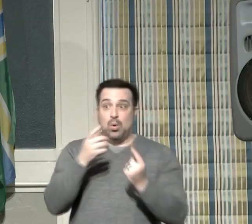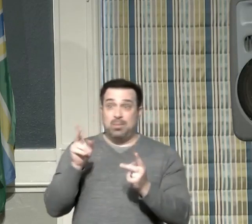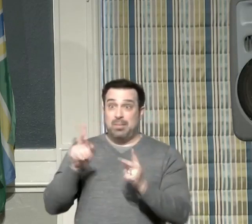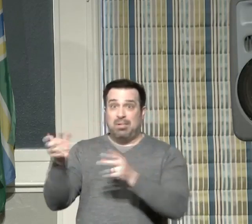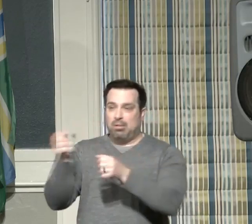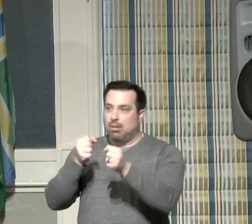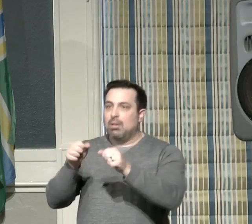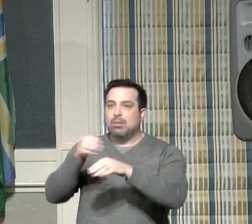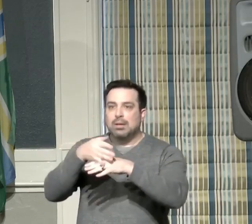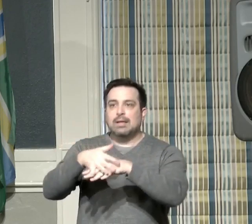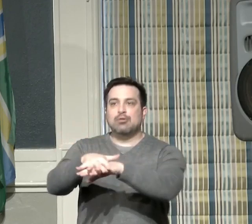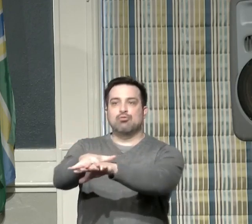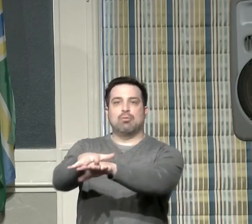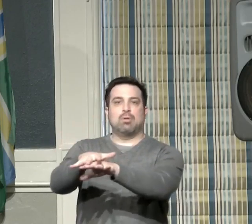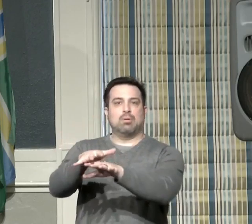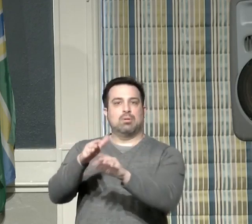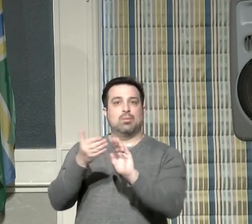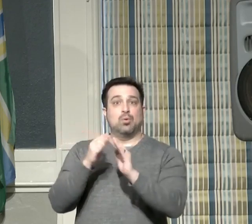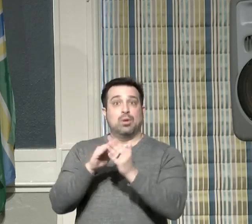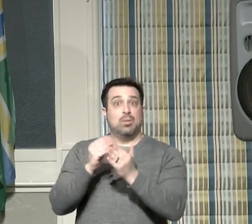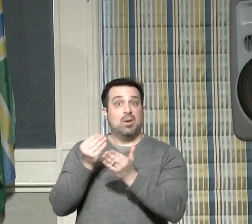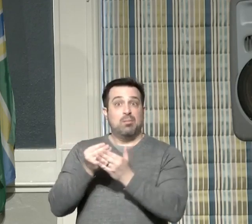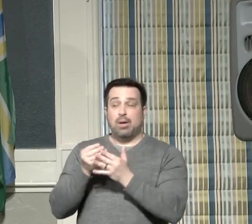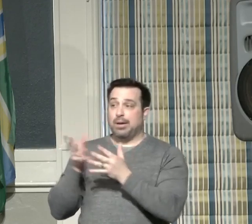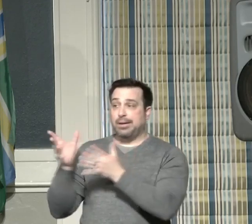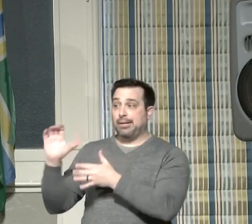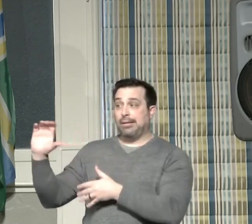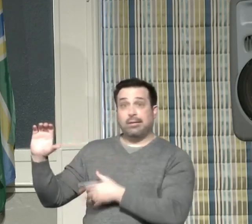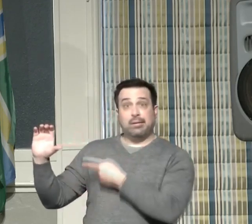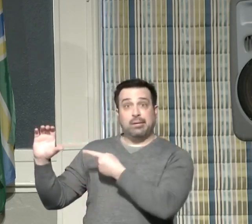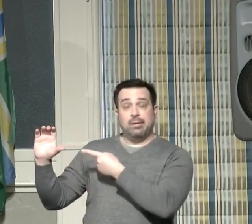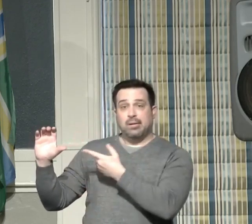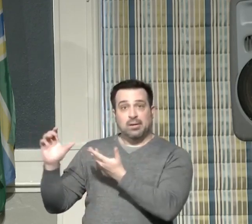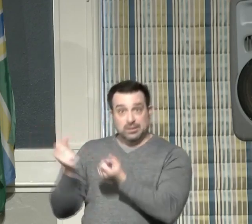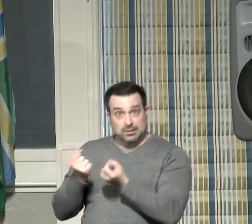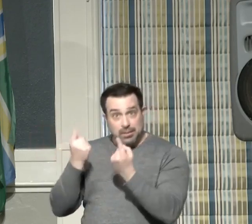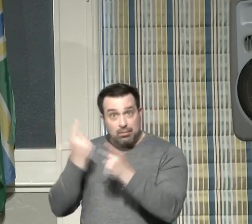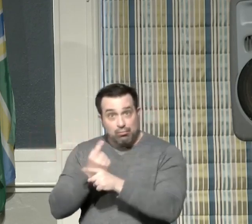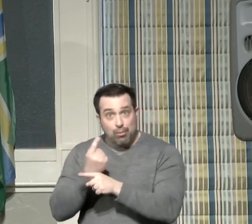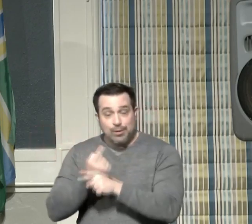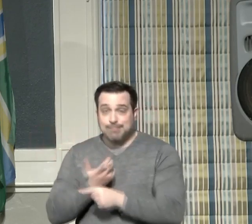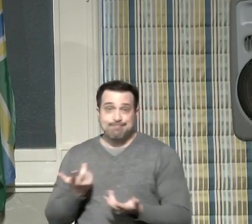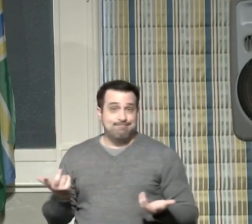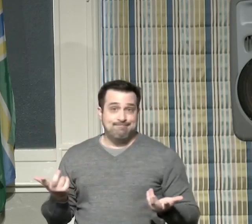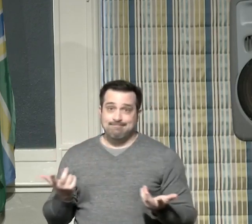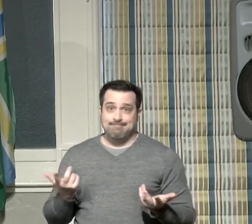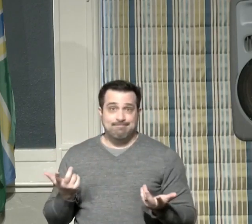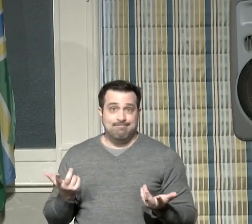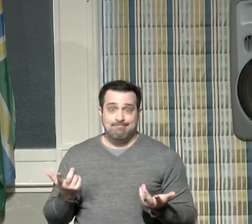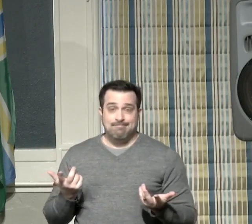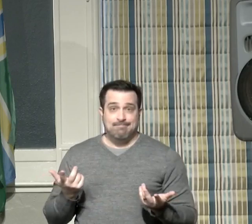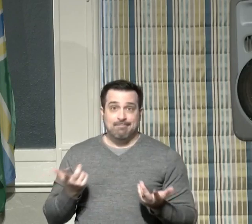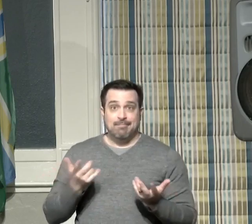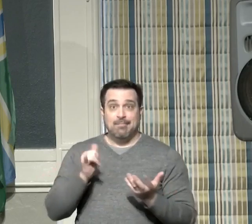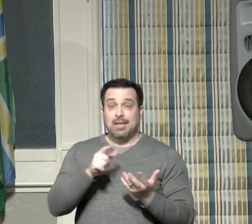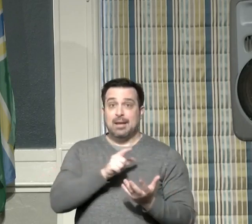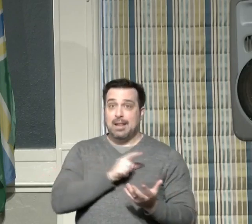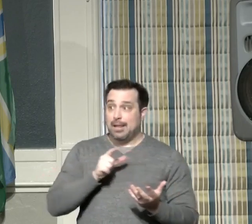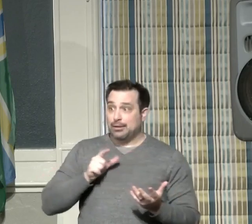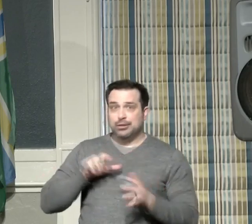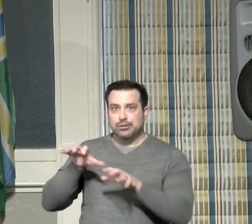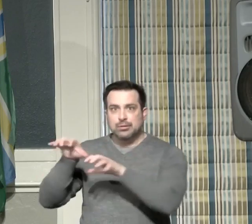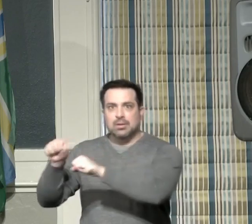community. And you know what? That money hasn't been spent properly over the years, and the legislature has raided half of that money, and